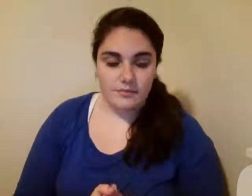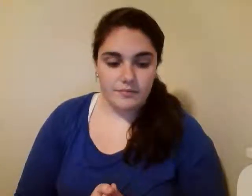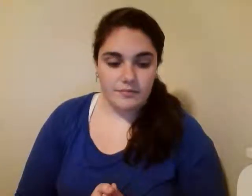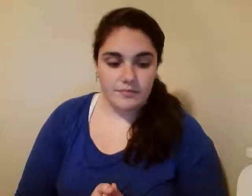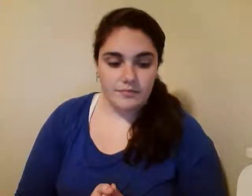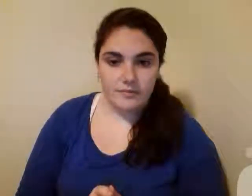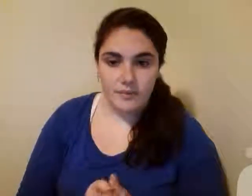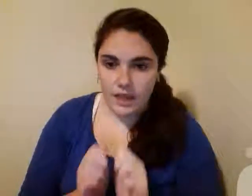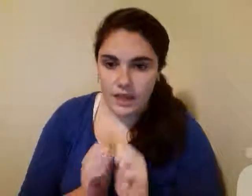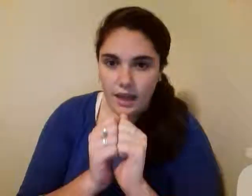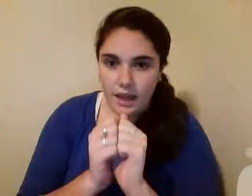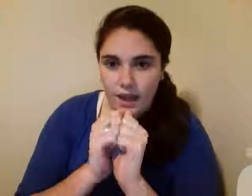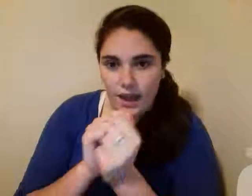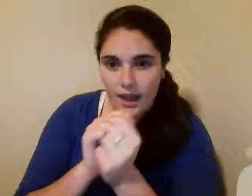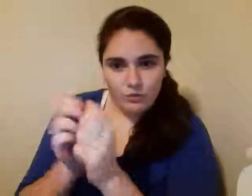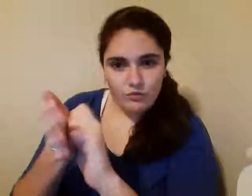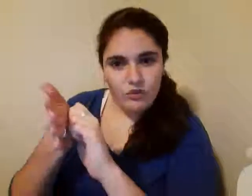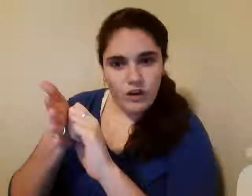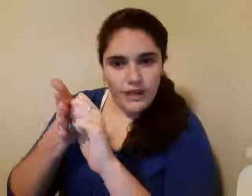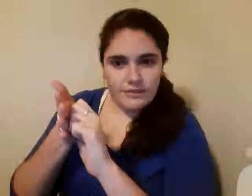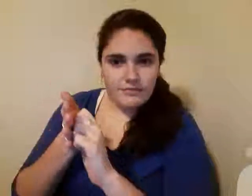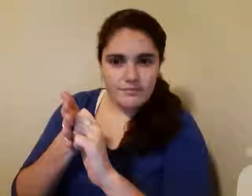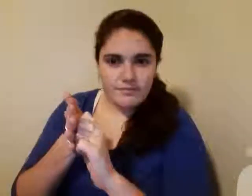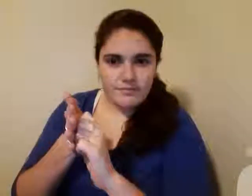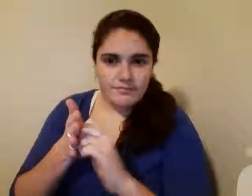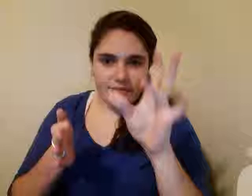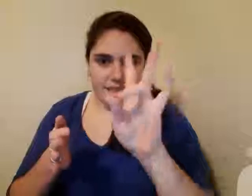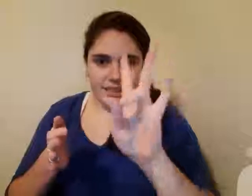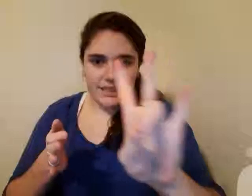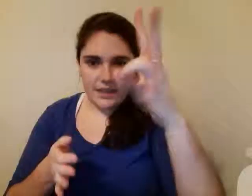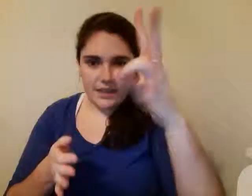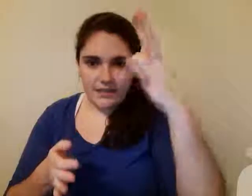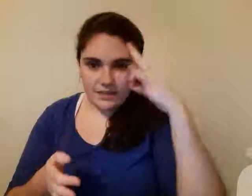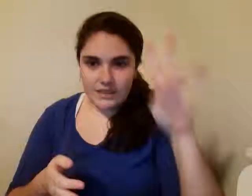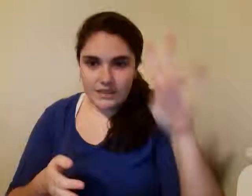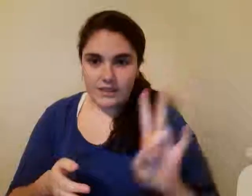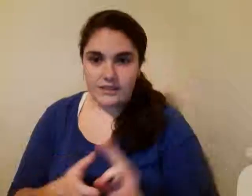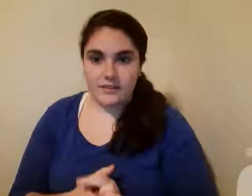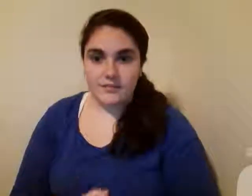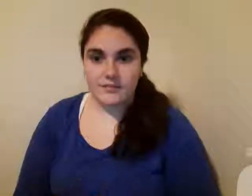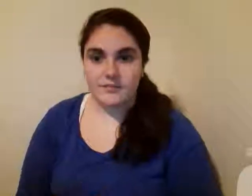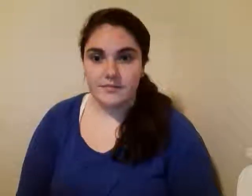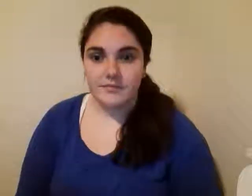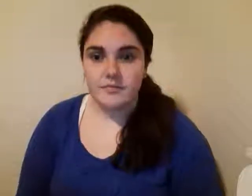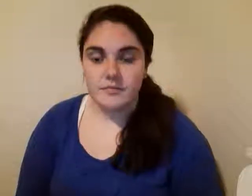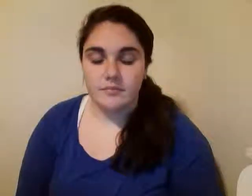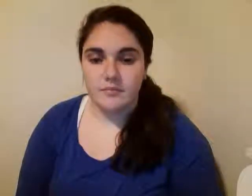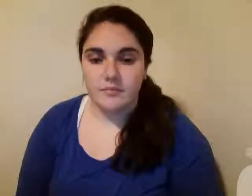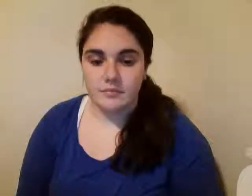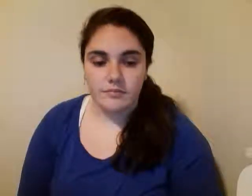I write 7 cents? Who has an idea on how I'm going to write it on the board?